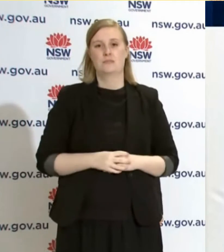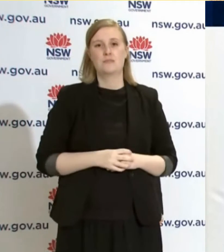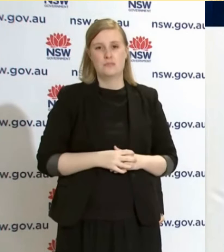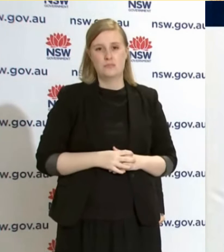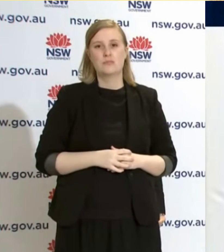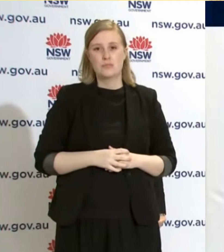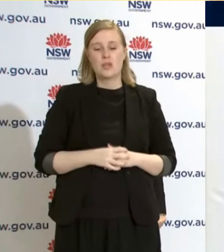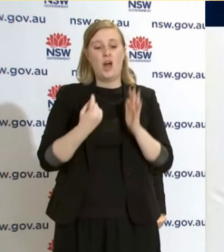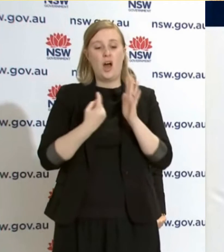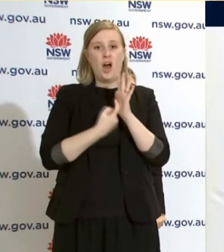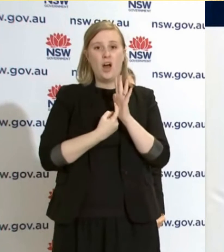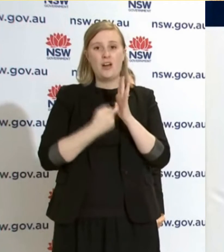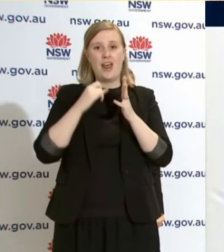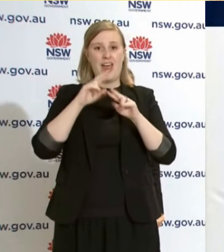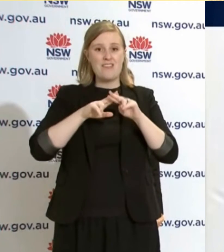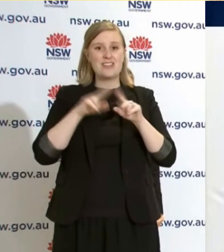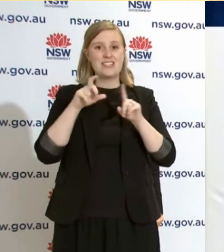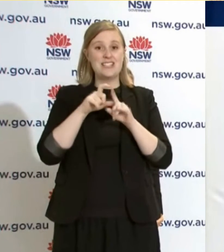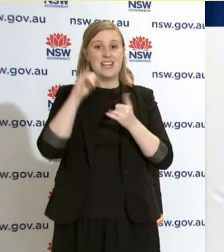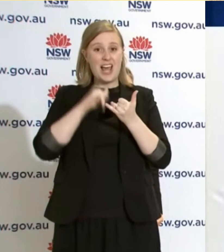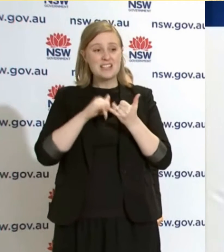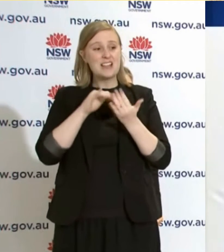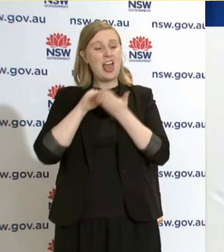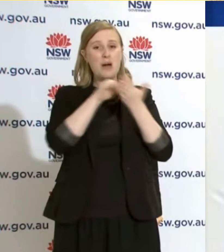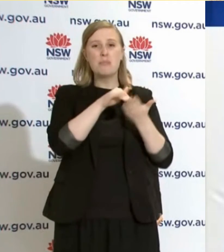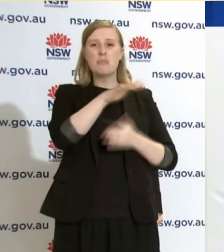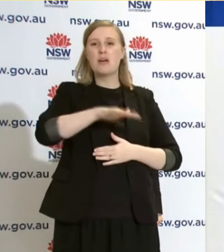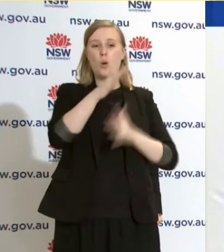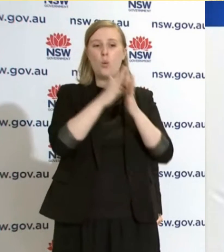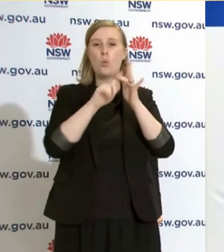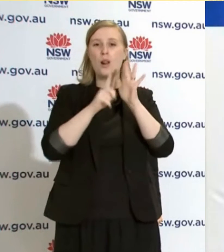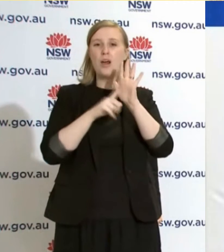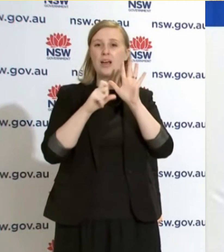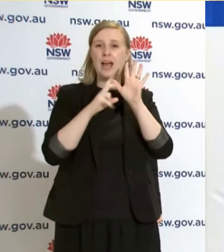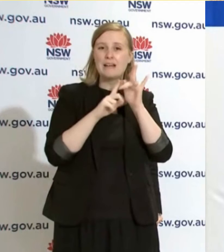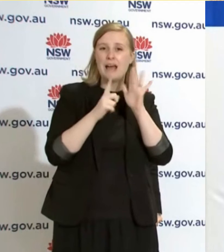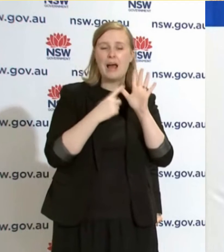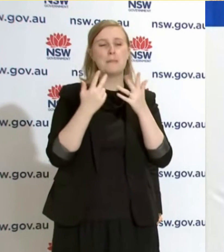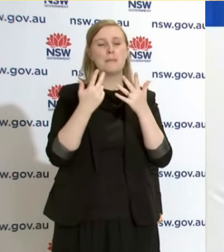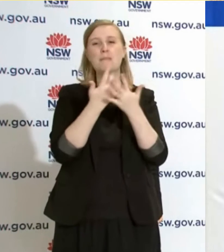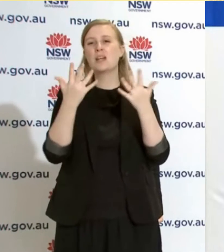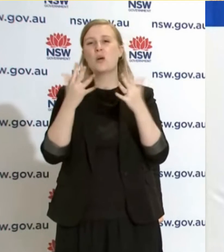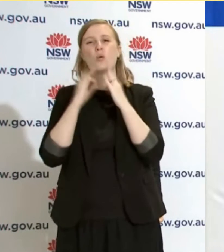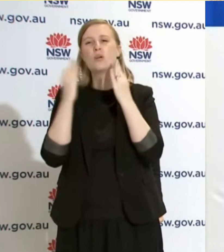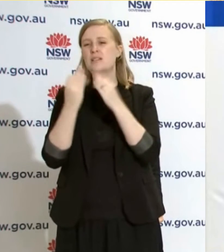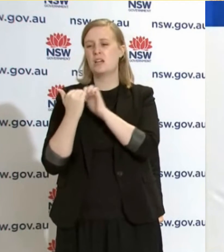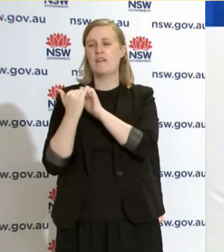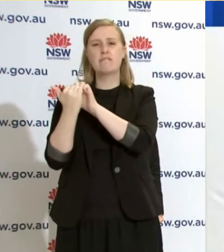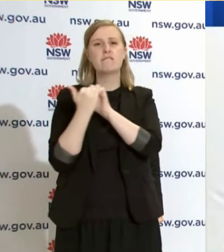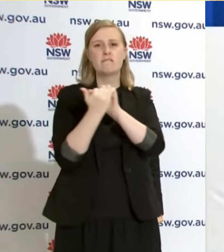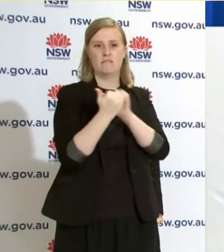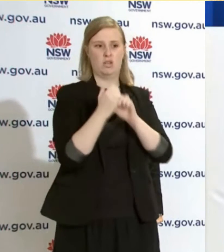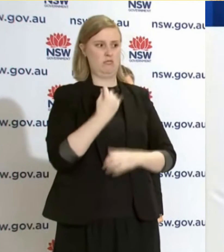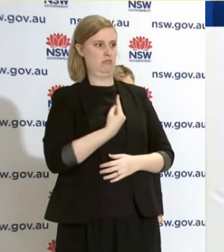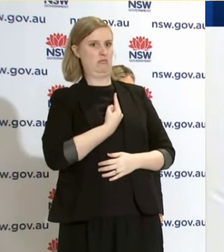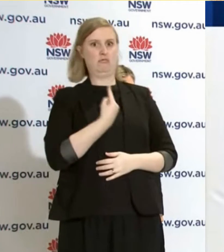in Wilcannia, for example, the ADF, AUSMAT and our local health district. So a great partnership model. I even noticed